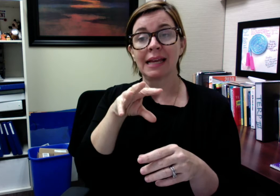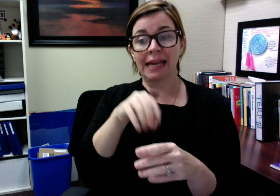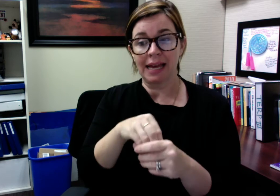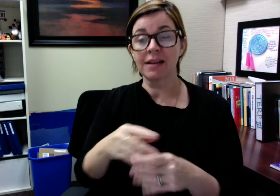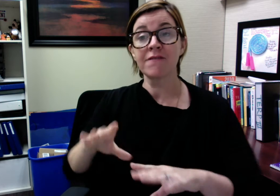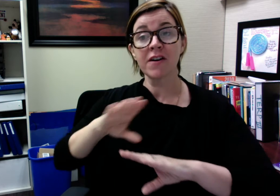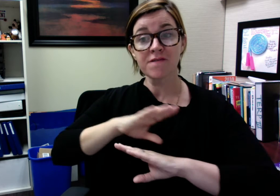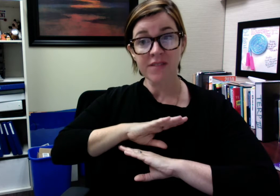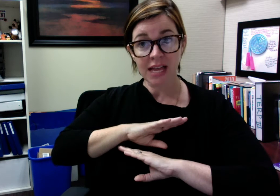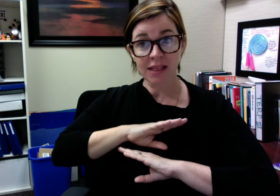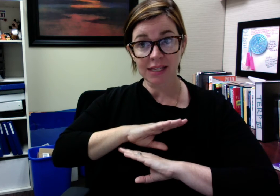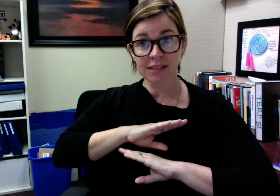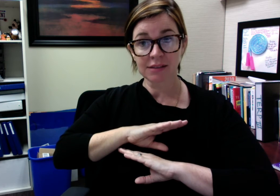duties of the profession.